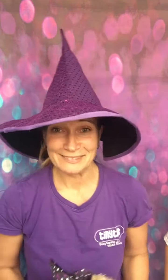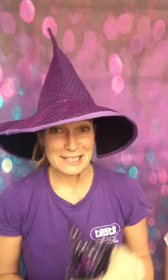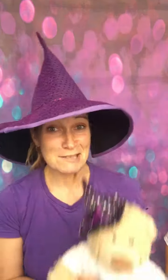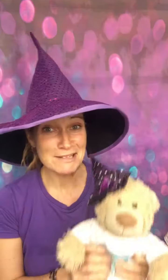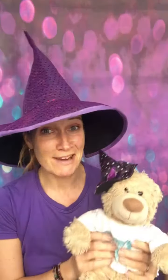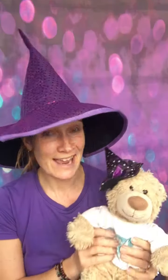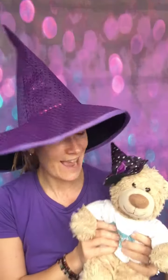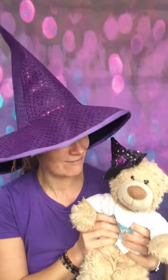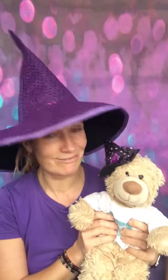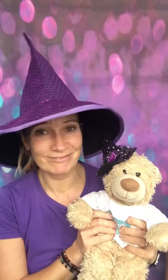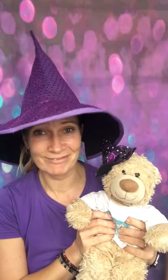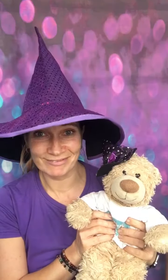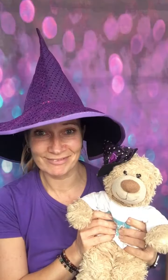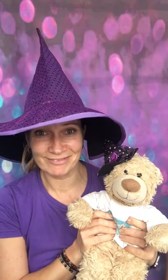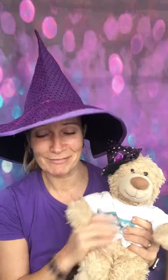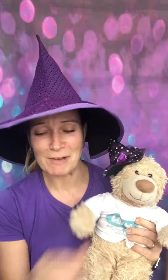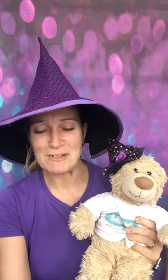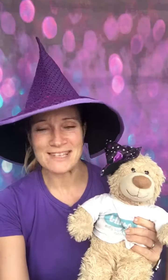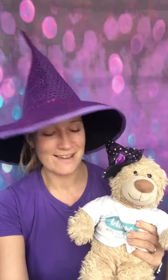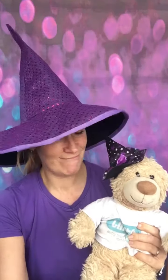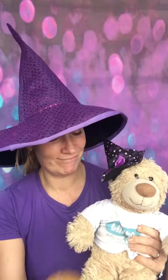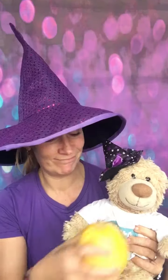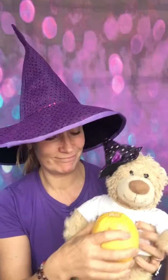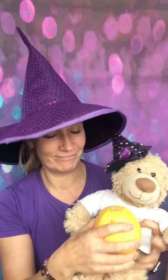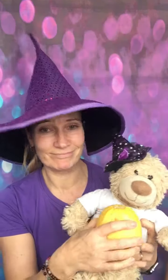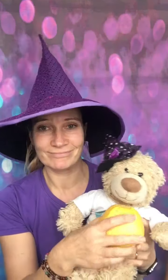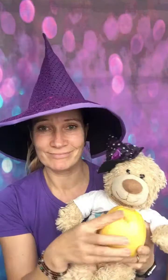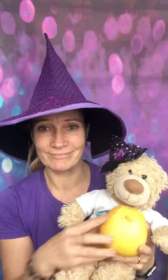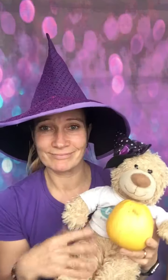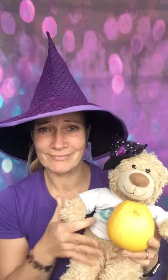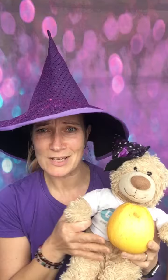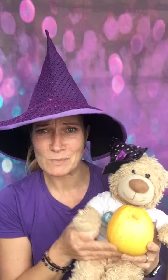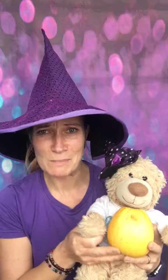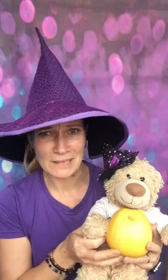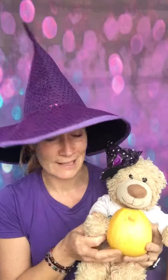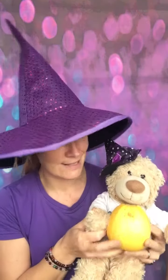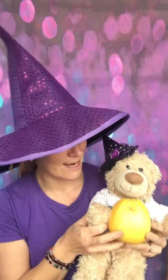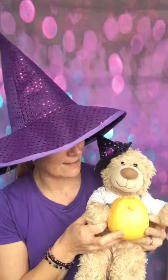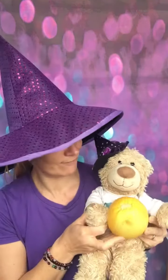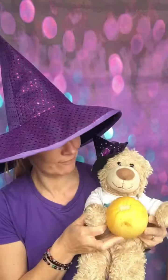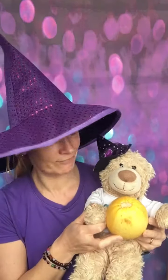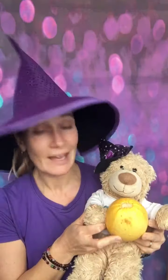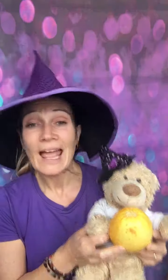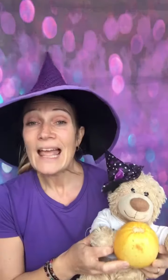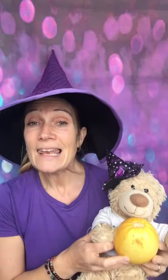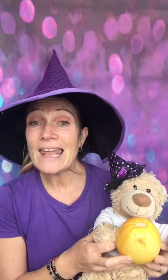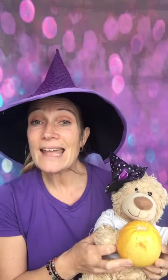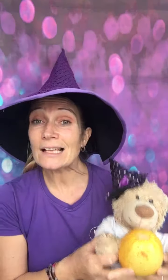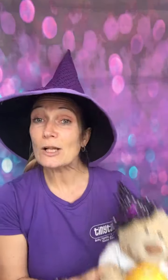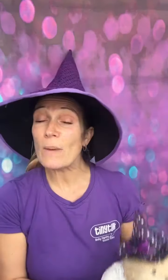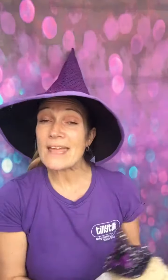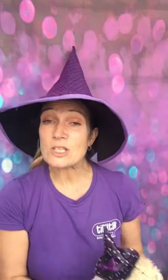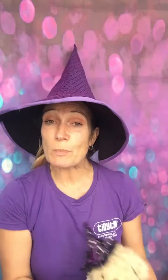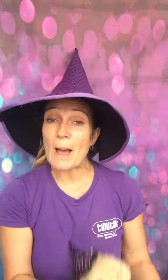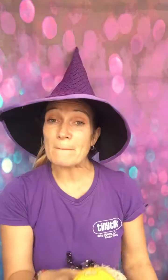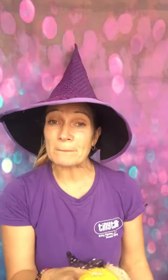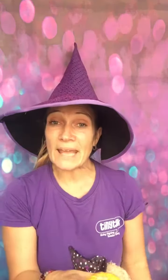Should we try it again? One more time. Nice pumpkin, Ted. Little witch